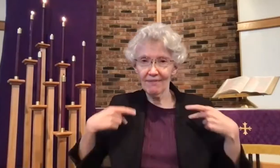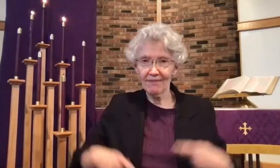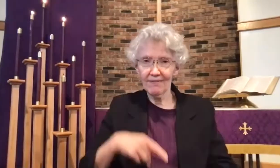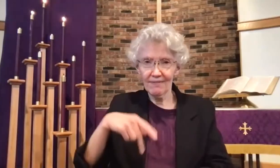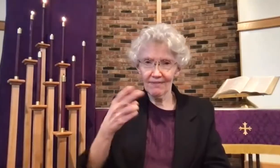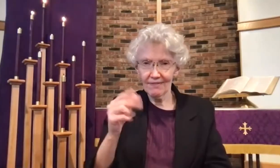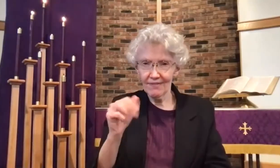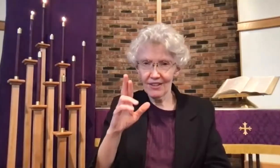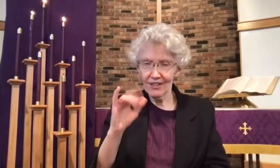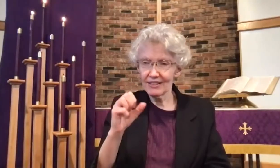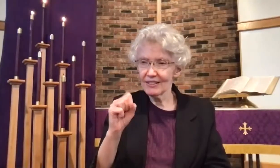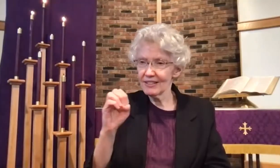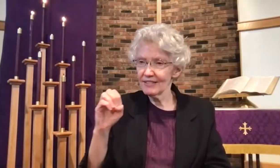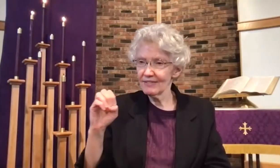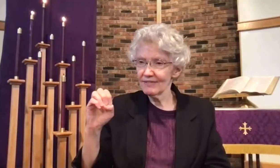Some of the Pharisees said to Jesus,